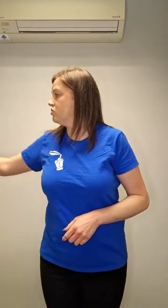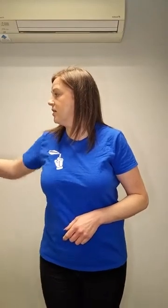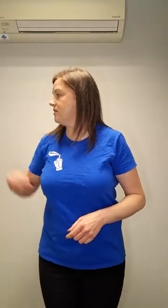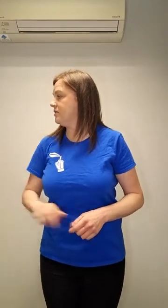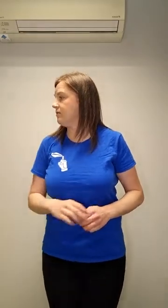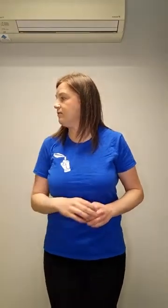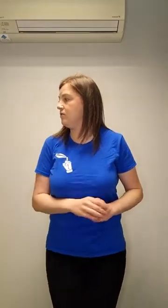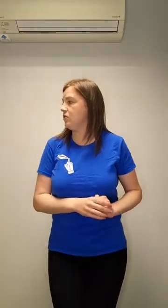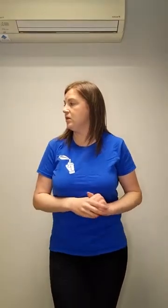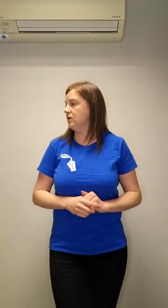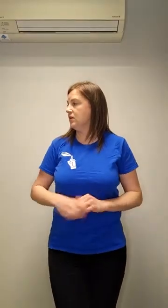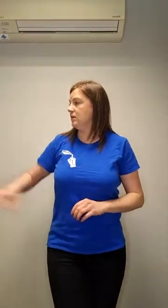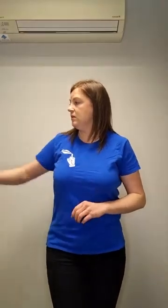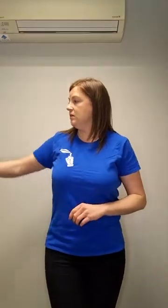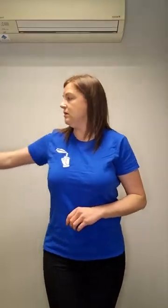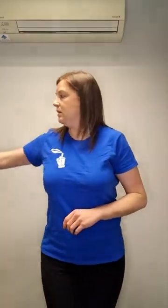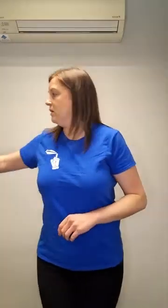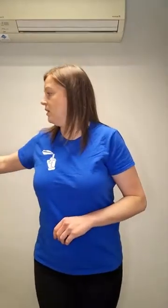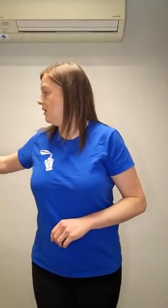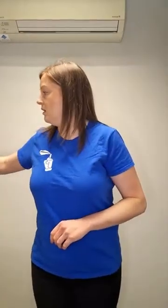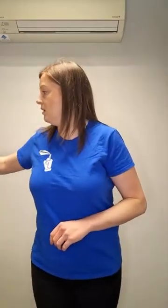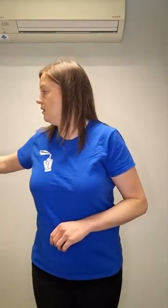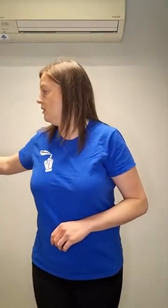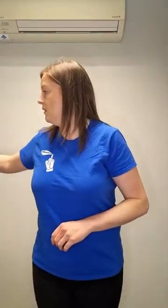I know there's a few that